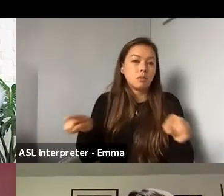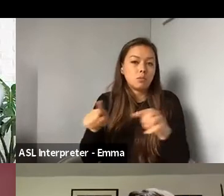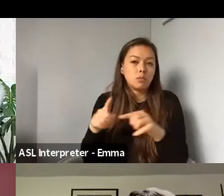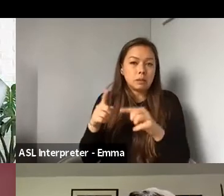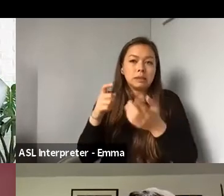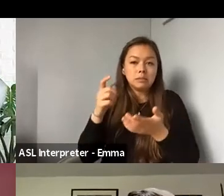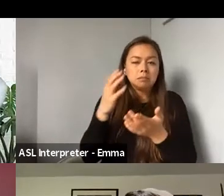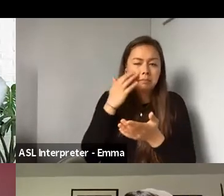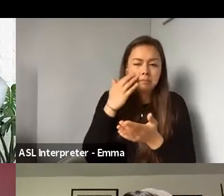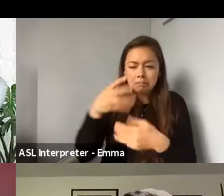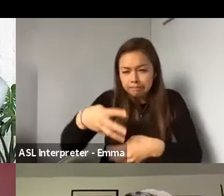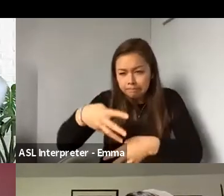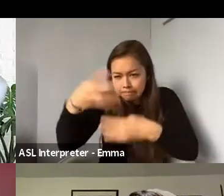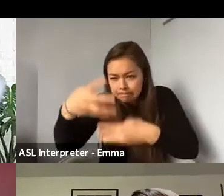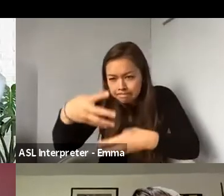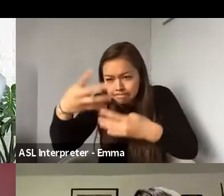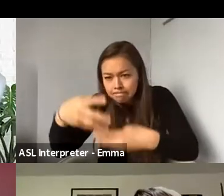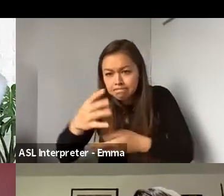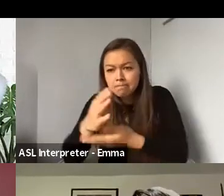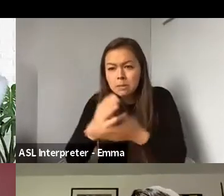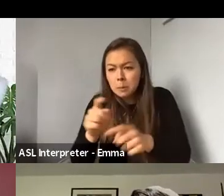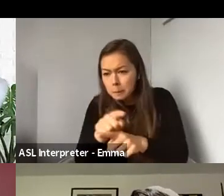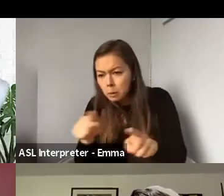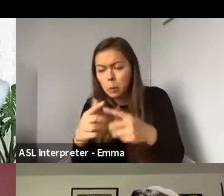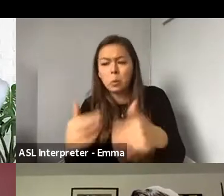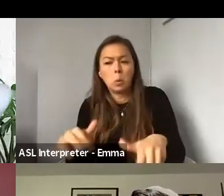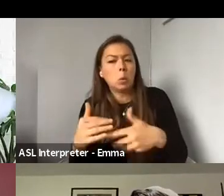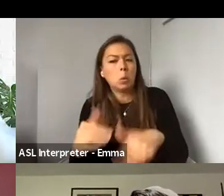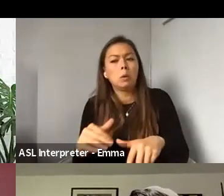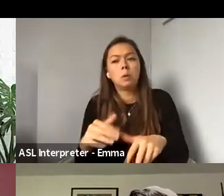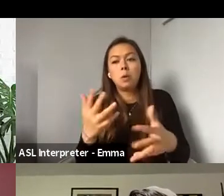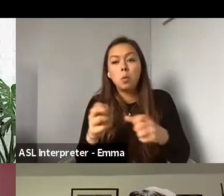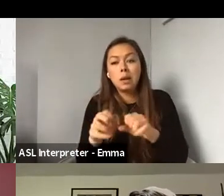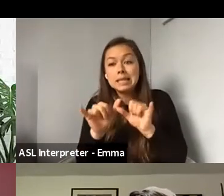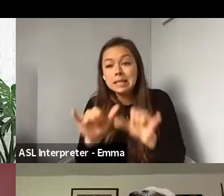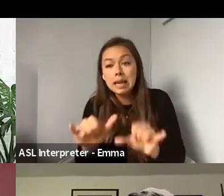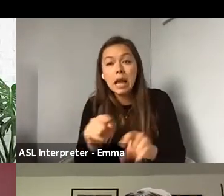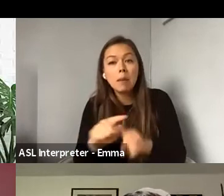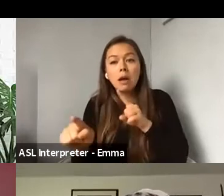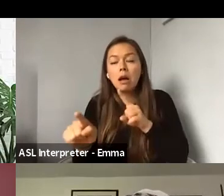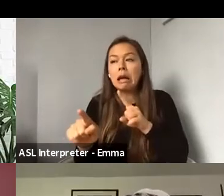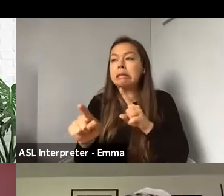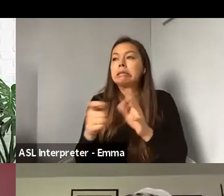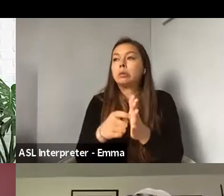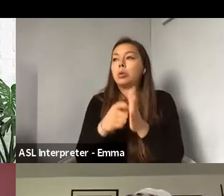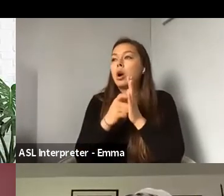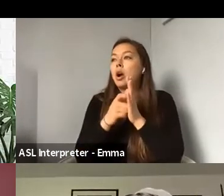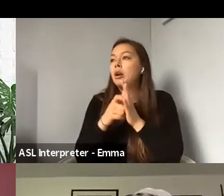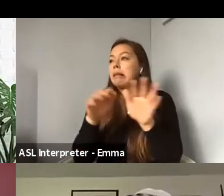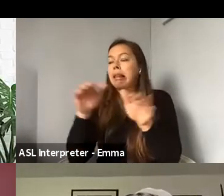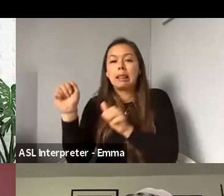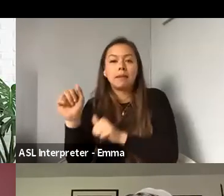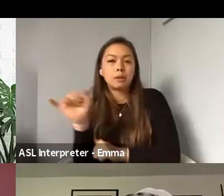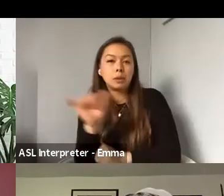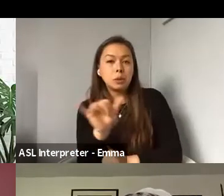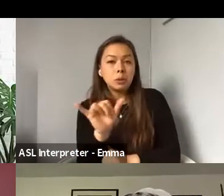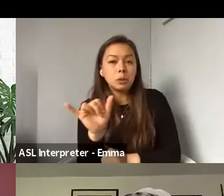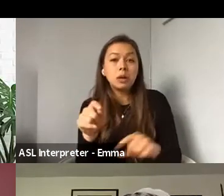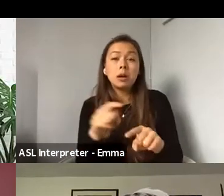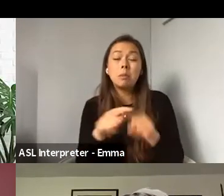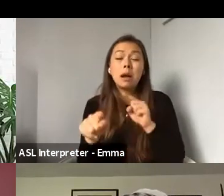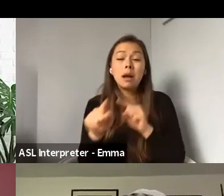go on to other commitments. We understand if people at 2:15 have to leave, but I think the questions are so rich